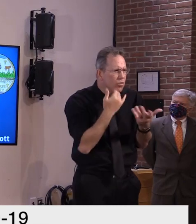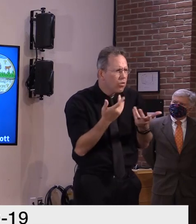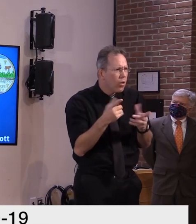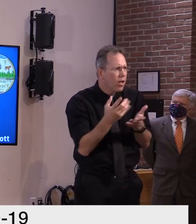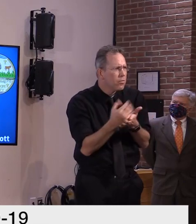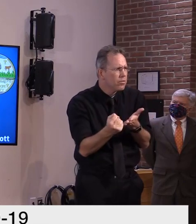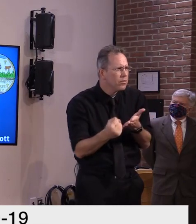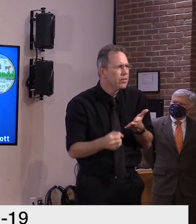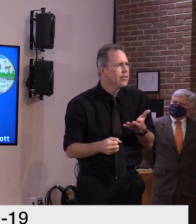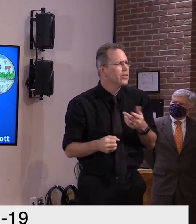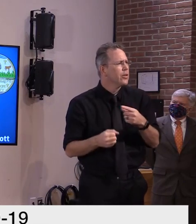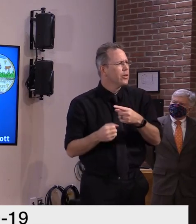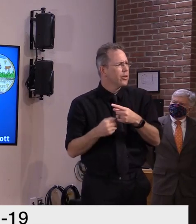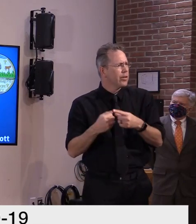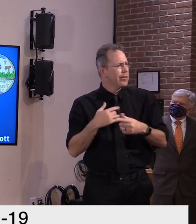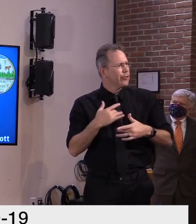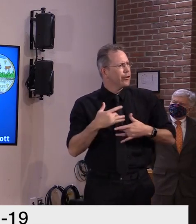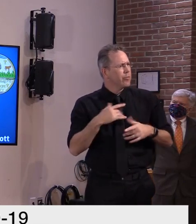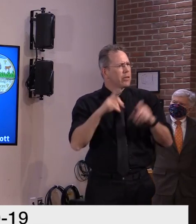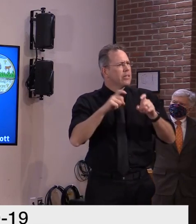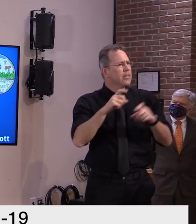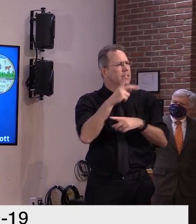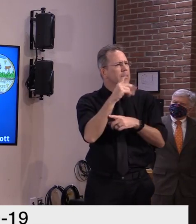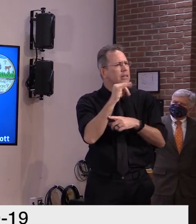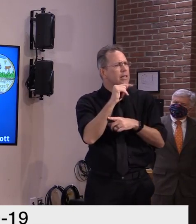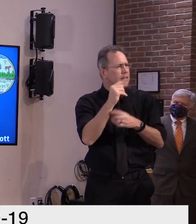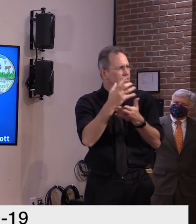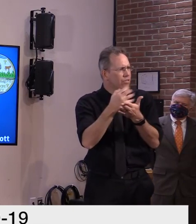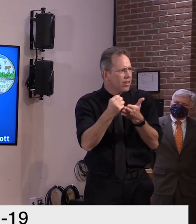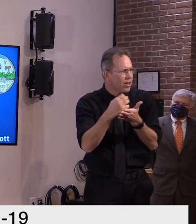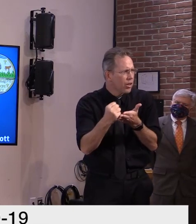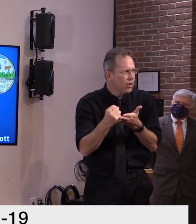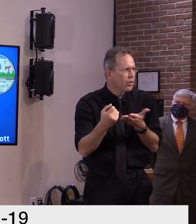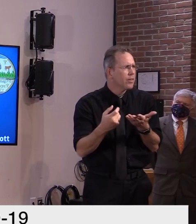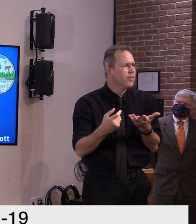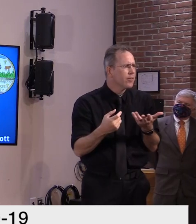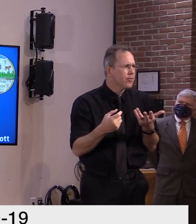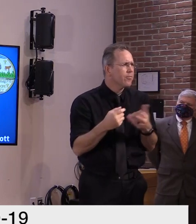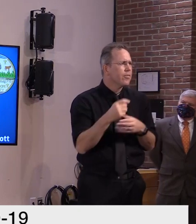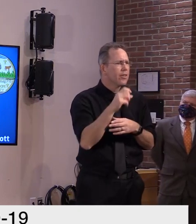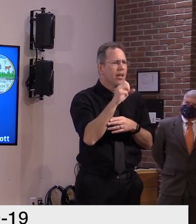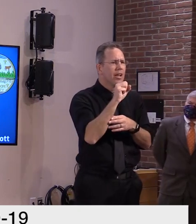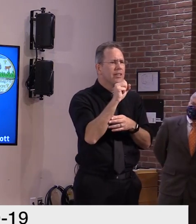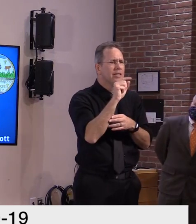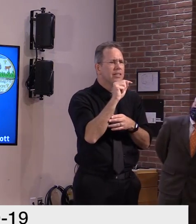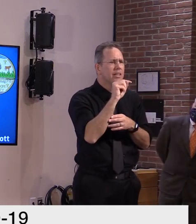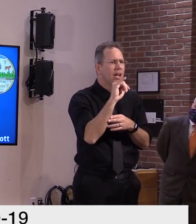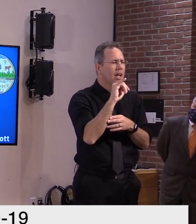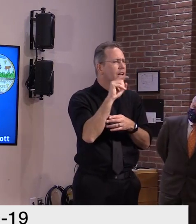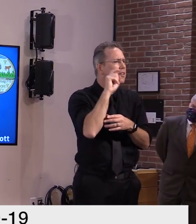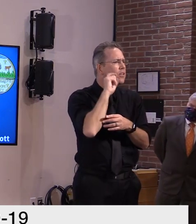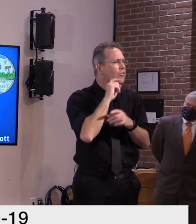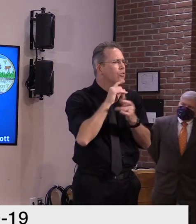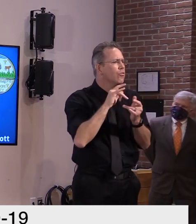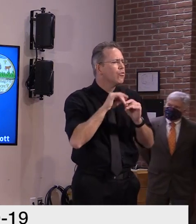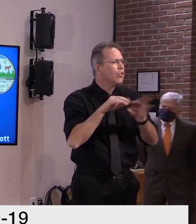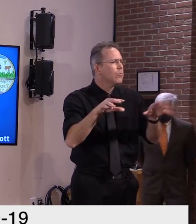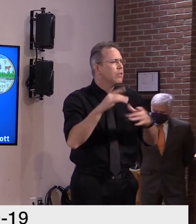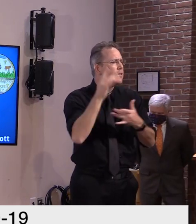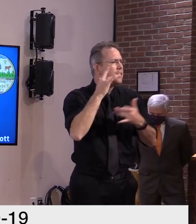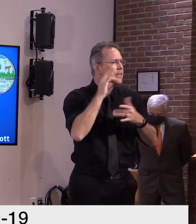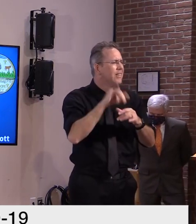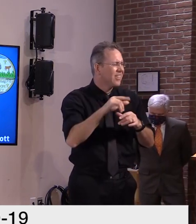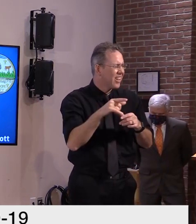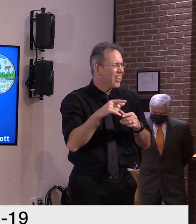area of public health, which is sexually transmitted infections. And we've actually just been sending out some guidance regarding that to